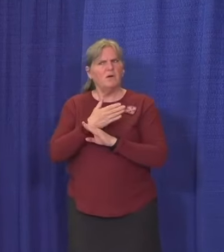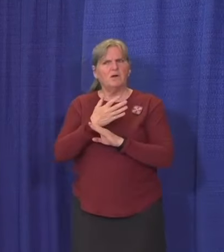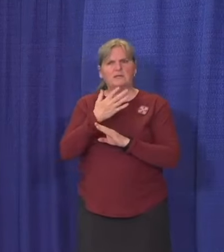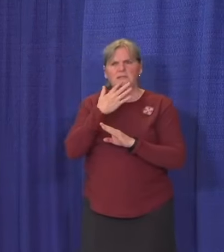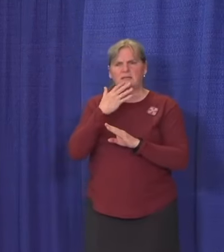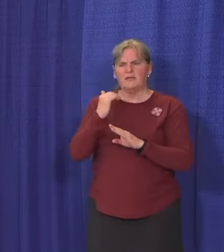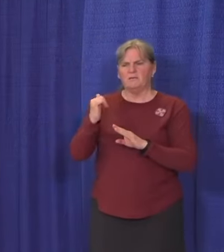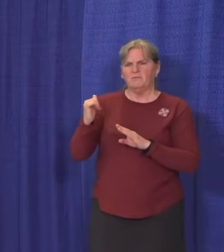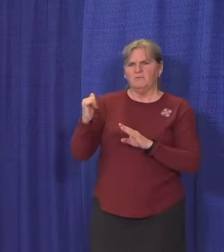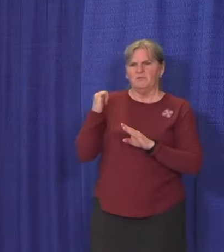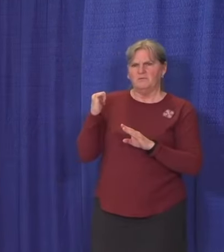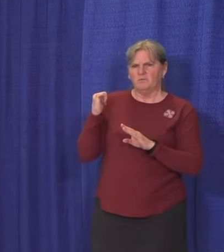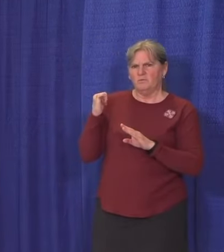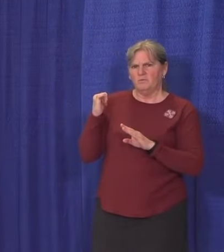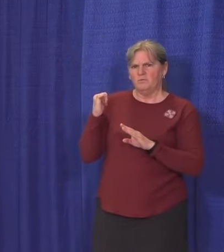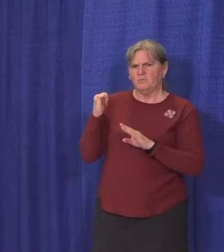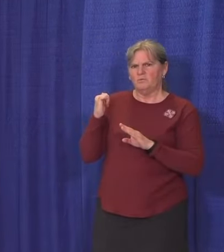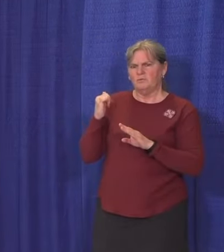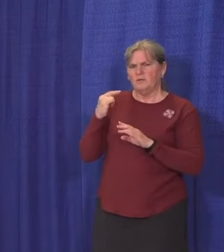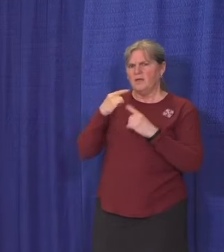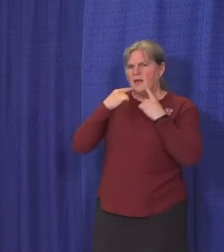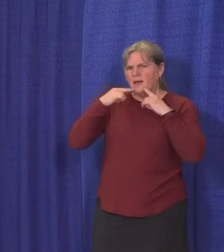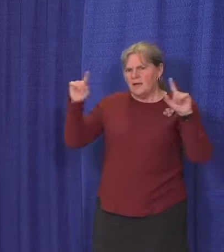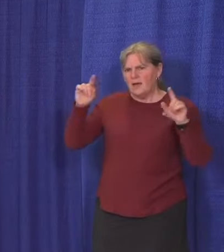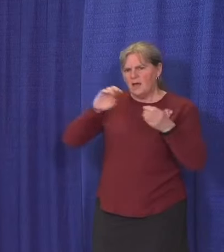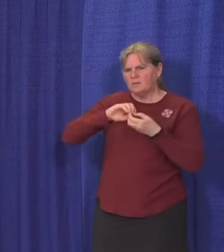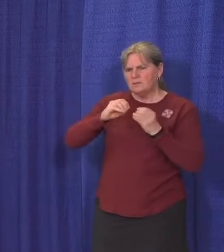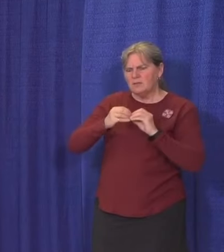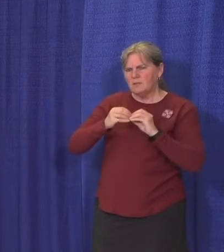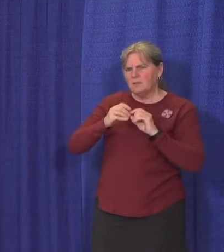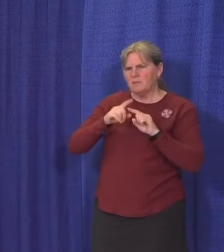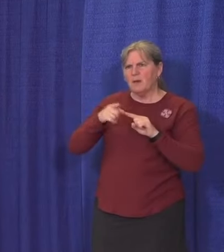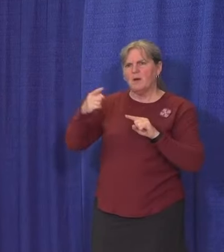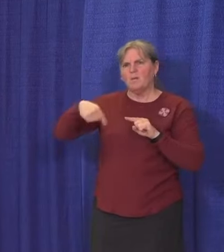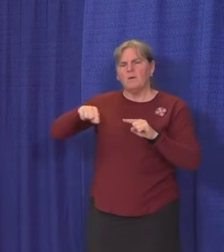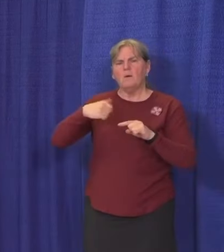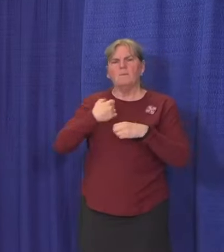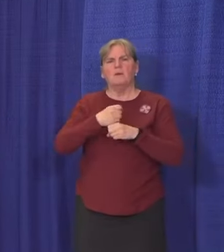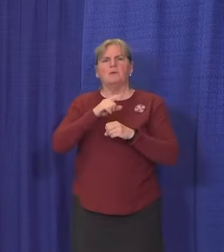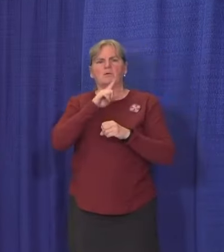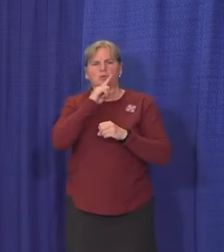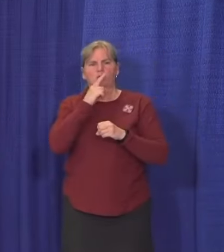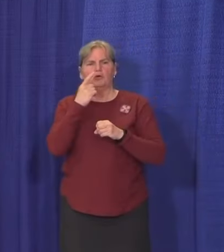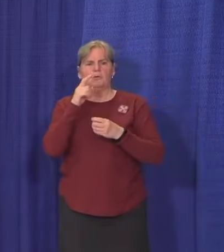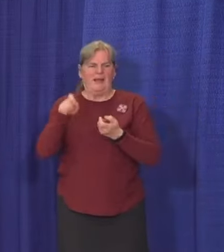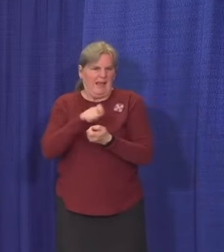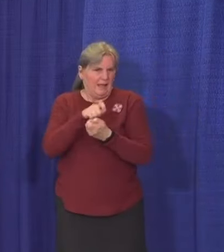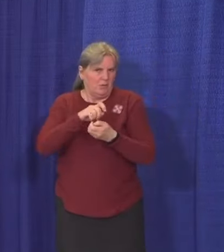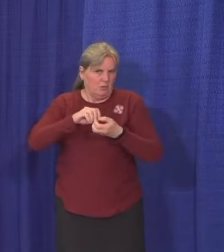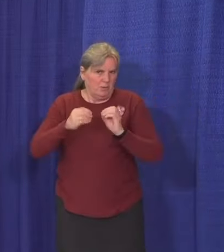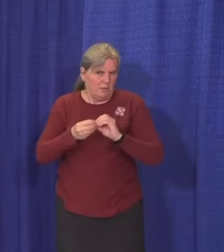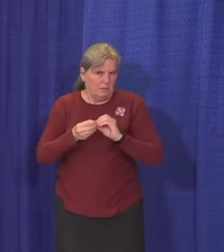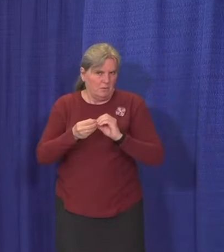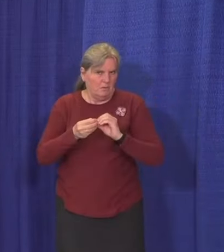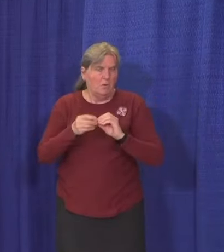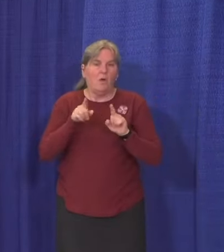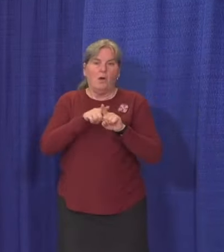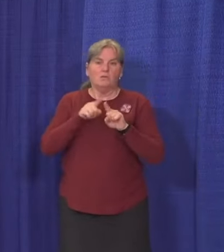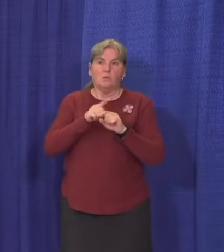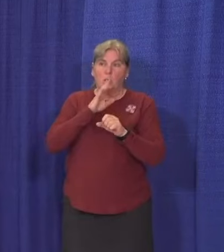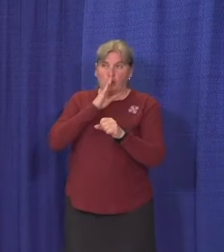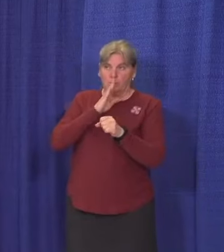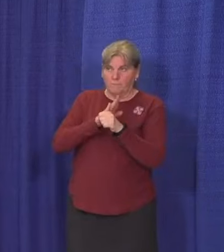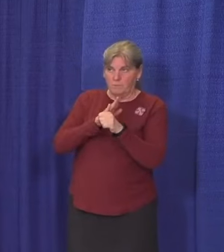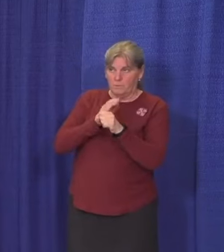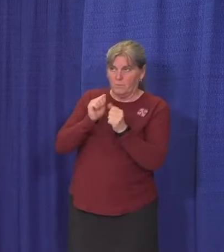that was the case. It was an opportunity to make sure that the numbers were up to date and accurate, and to confer with those communities to make sure that they were